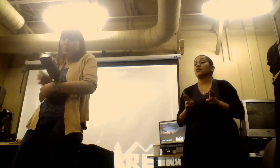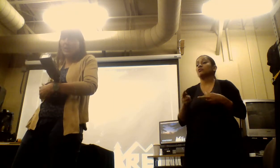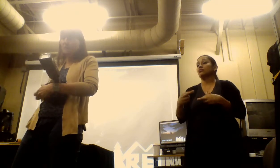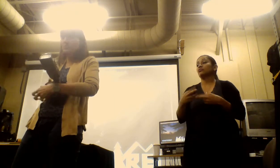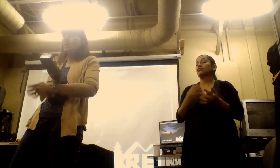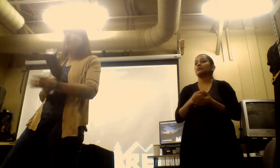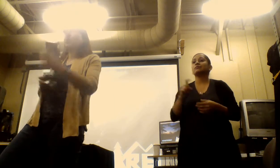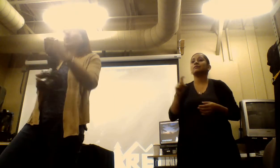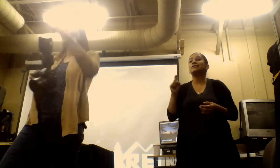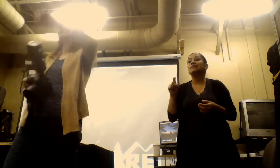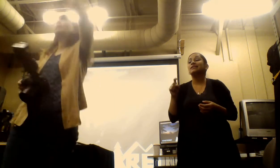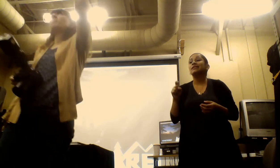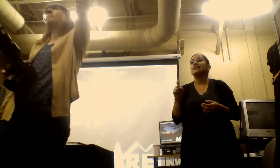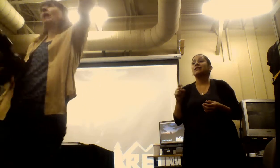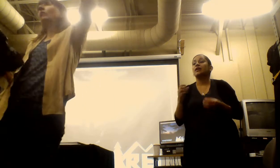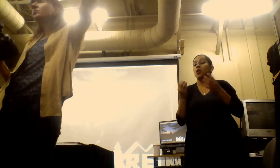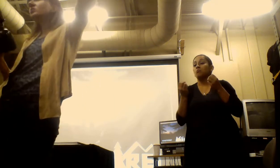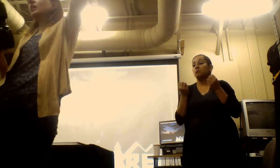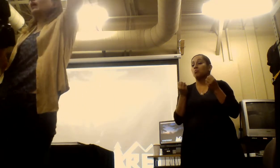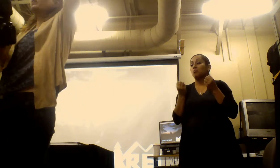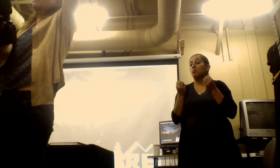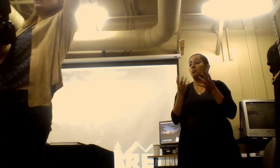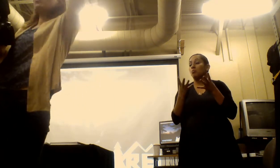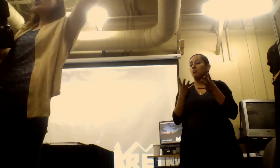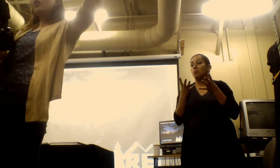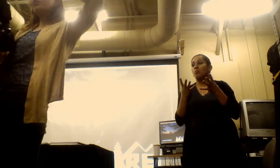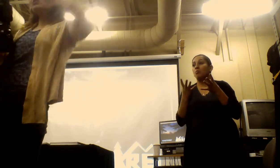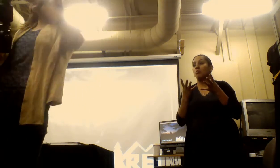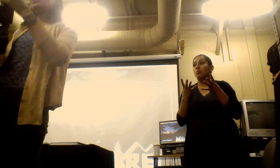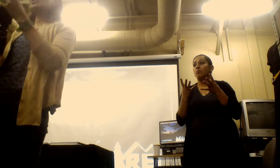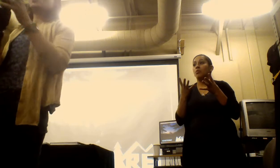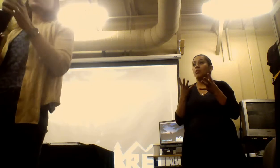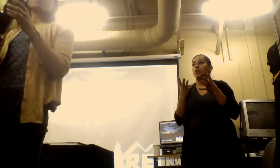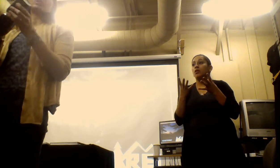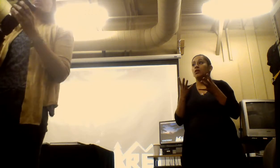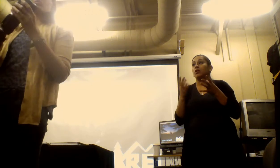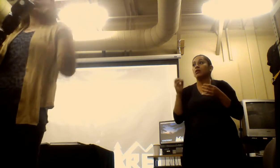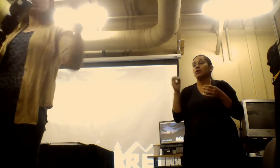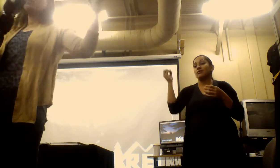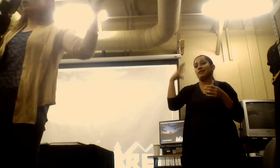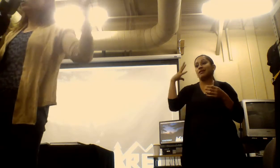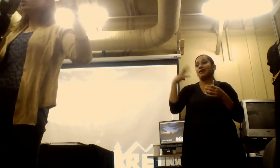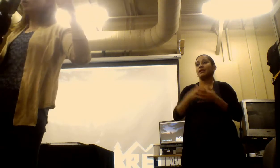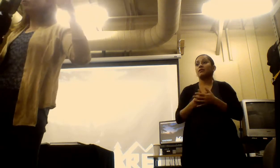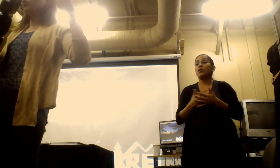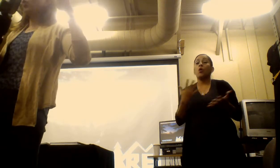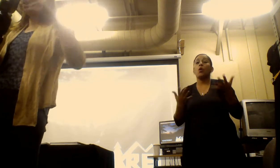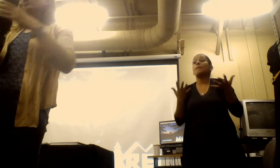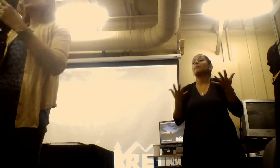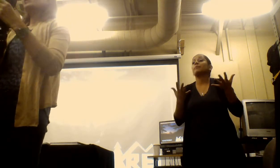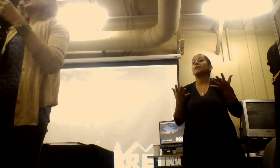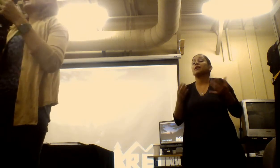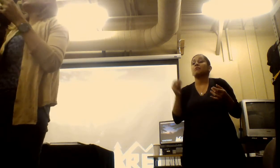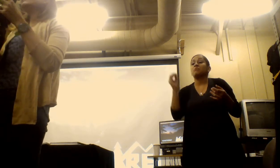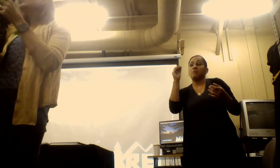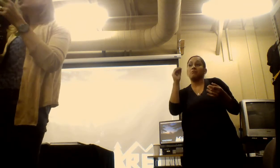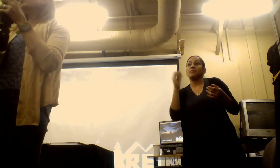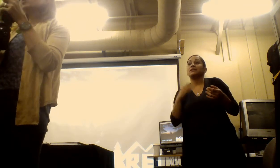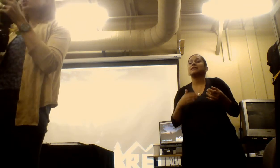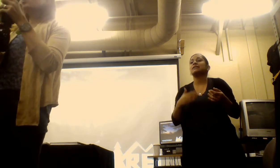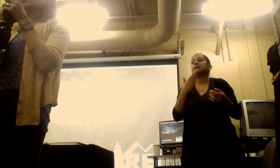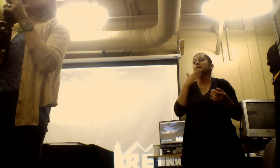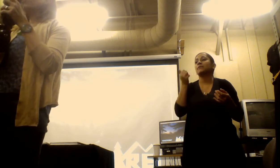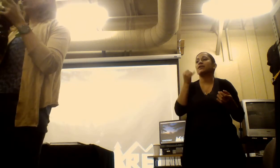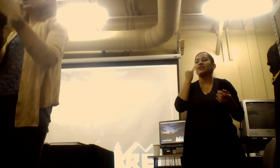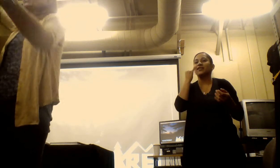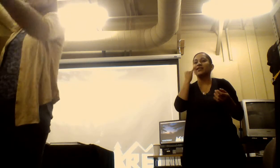bit more light. You know, you can bounce, like I'm going to bounce it off the ceiling, or somebody else, you know, bounce it off the wall. Anything that you